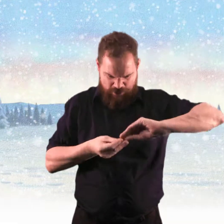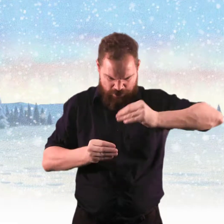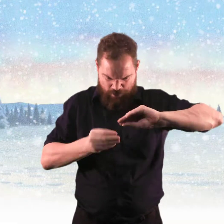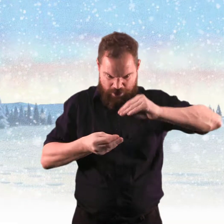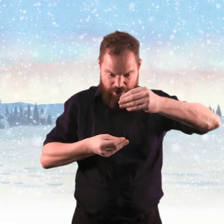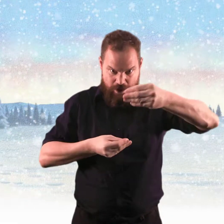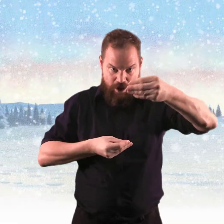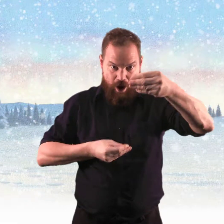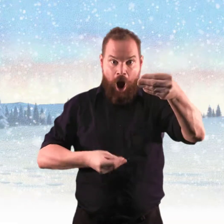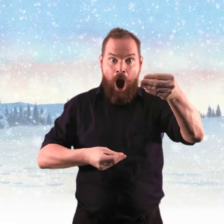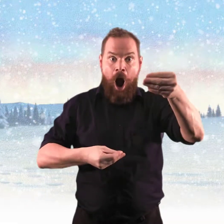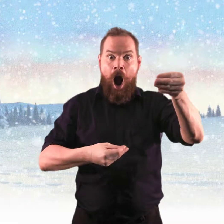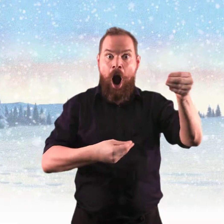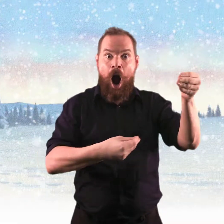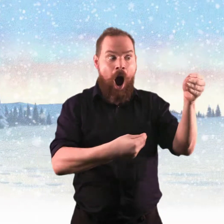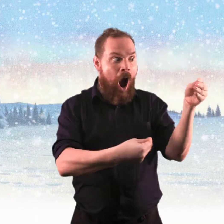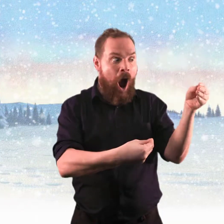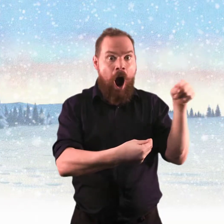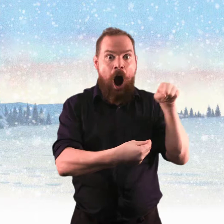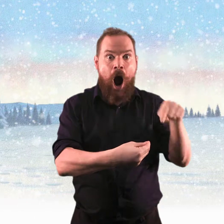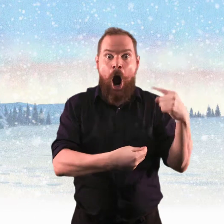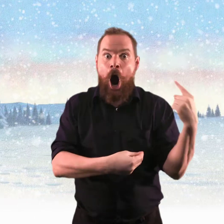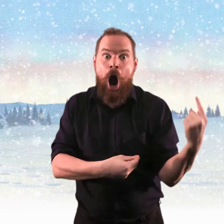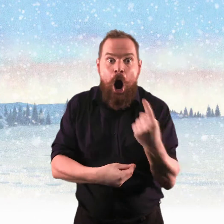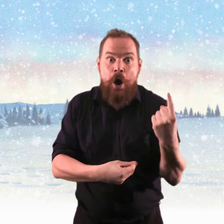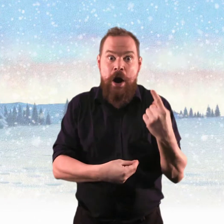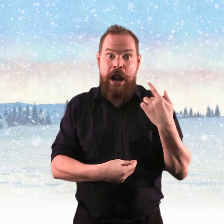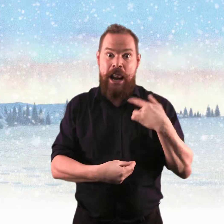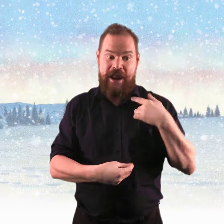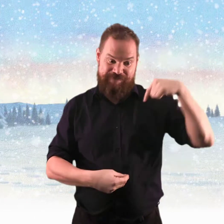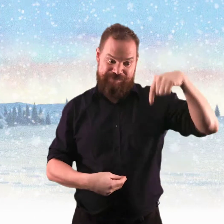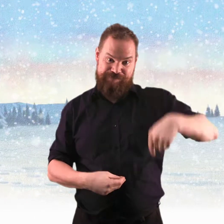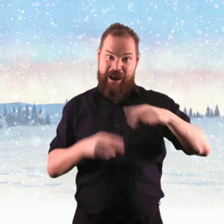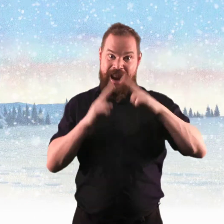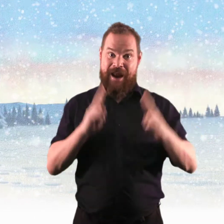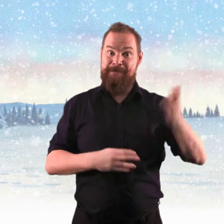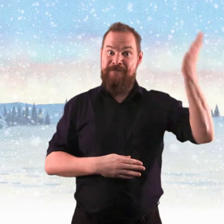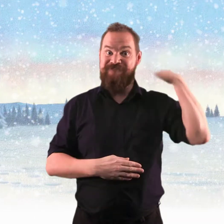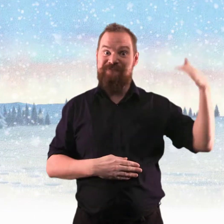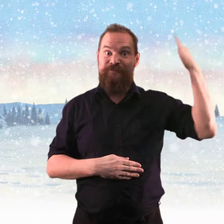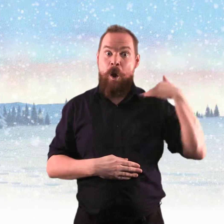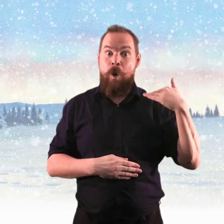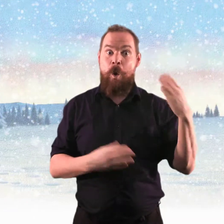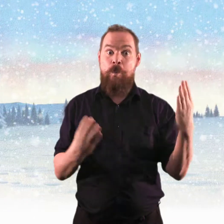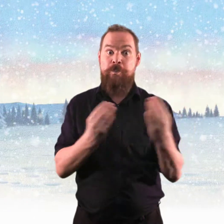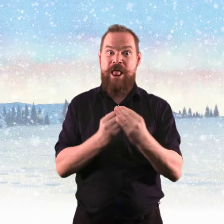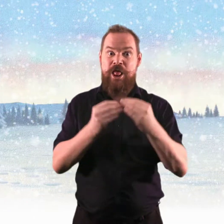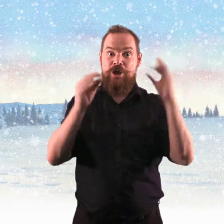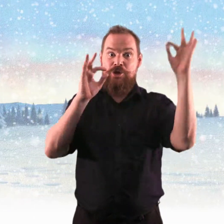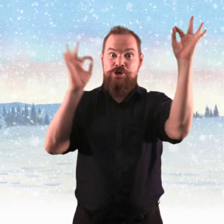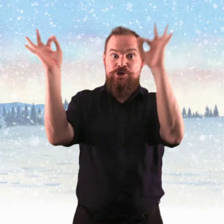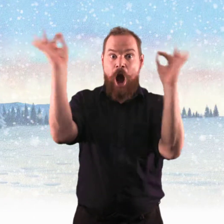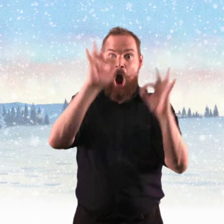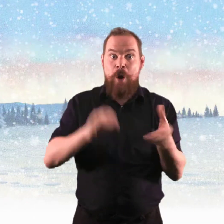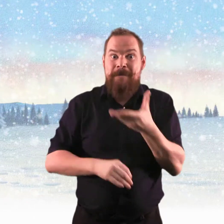he realised there was another boy who lived here and made an amazing snowman. Right, thought